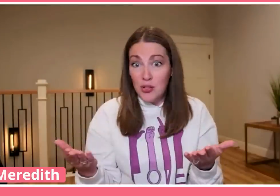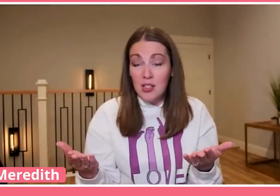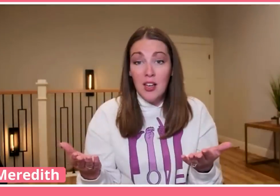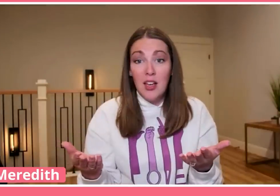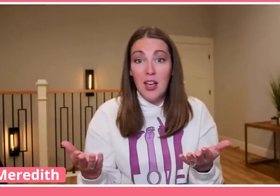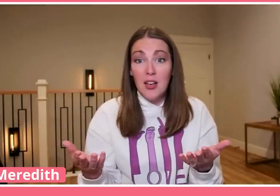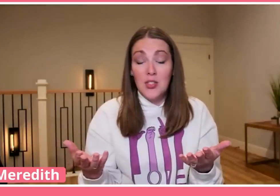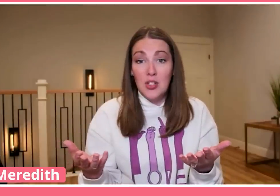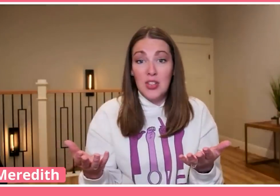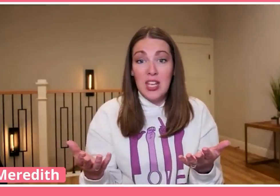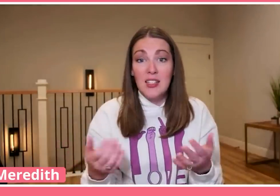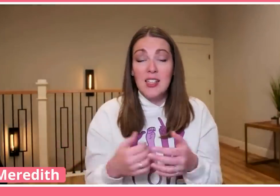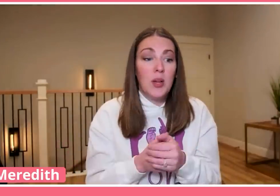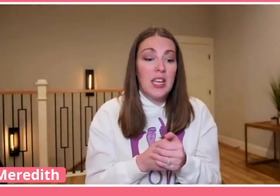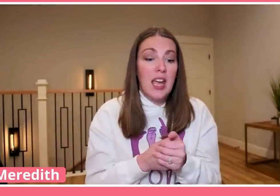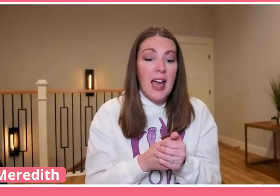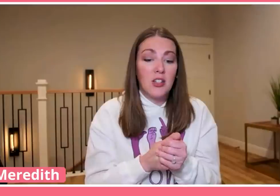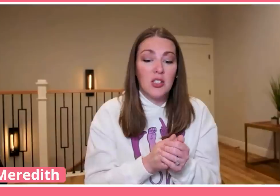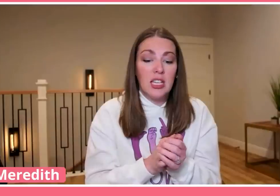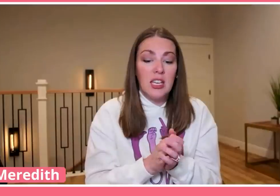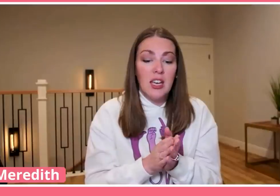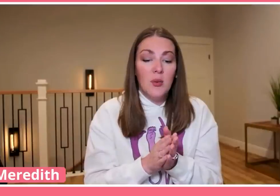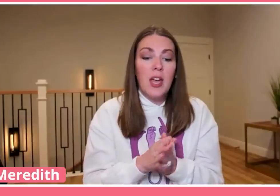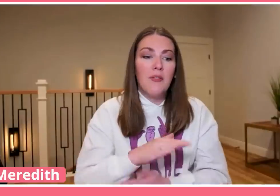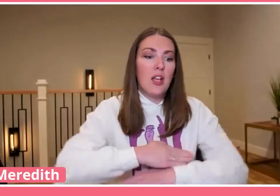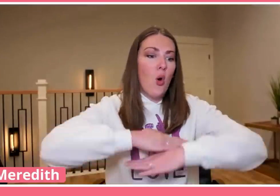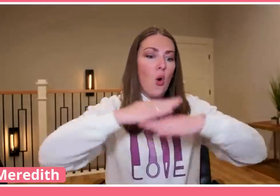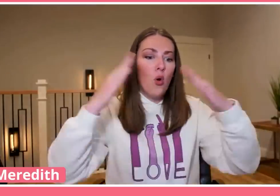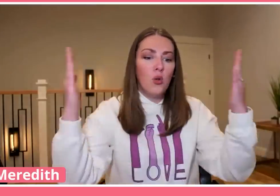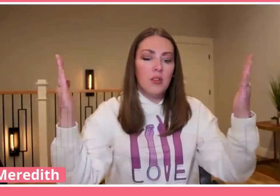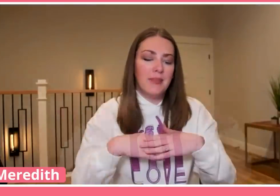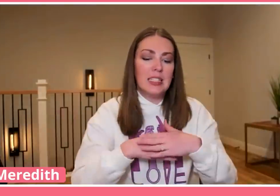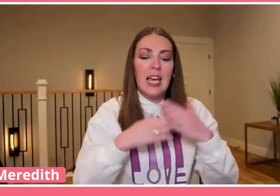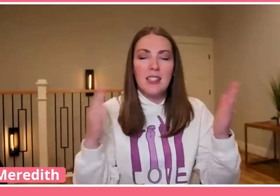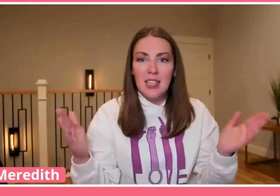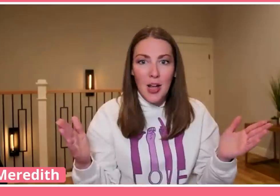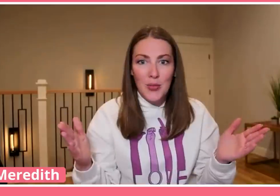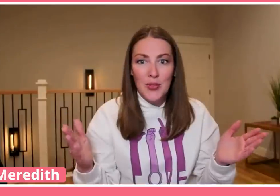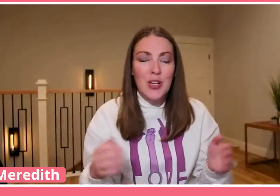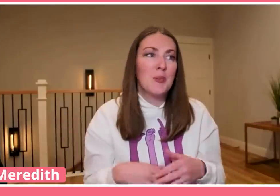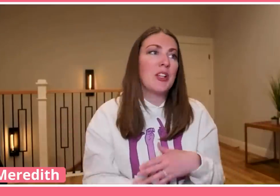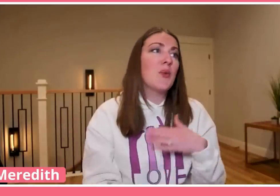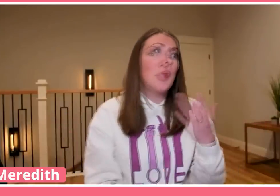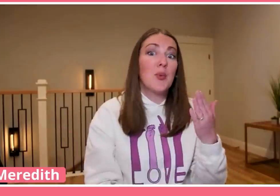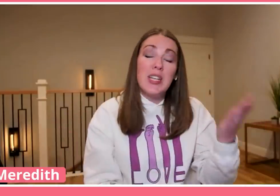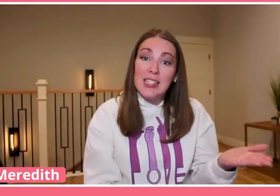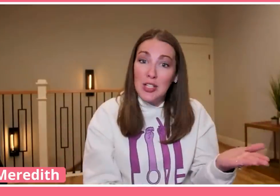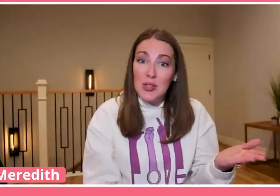of certain things. We actually, we have like a whole lesson over fingerspelling and the reason you should